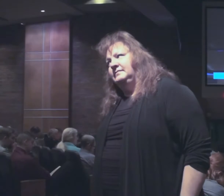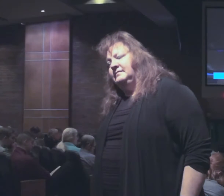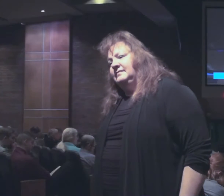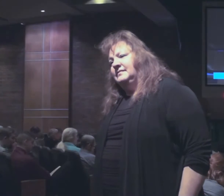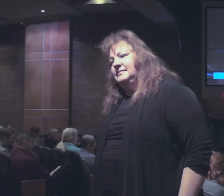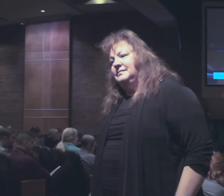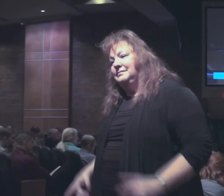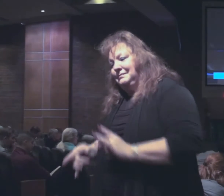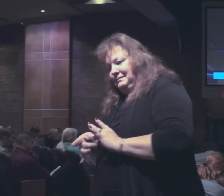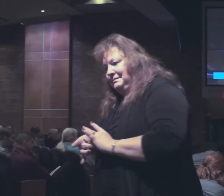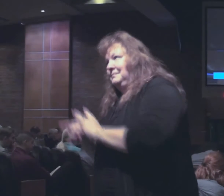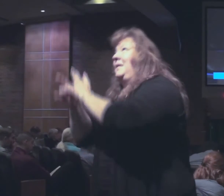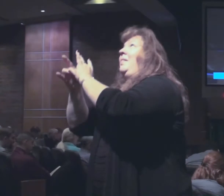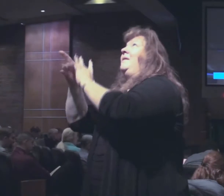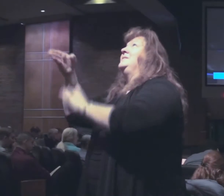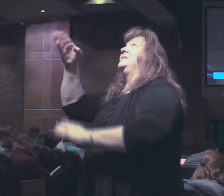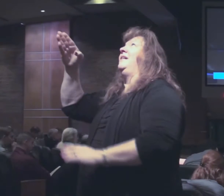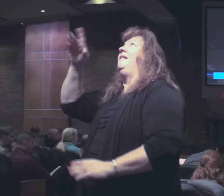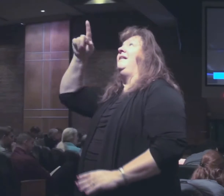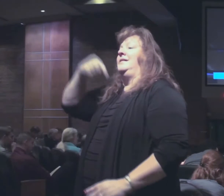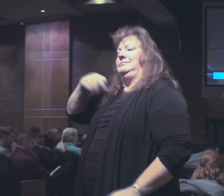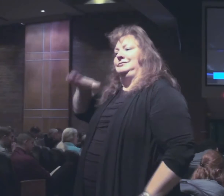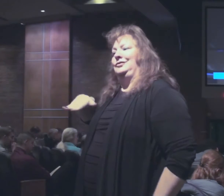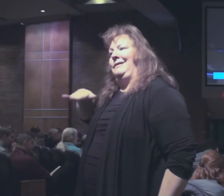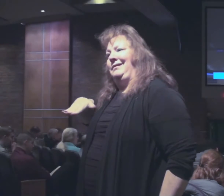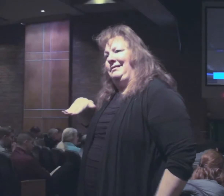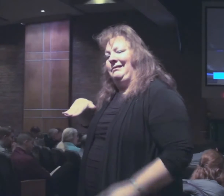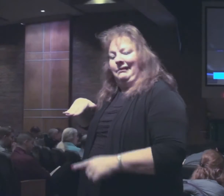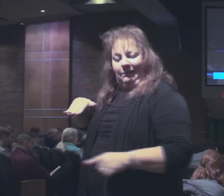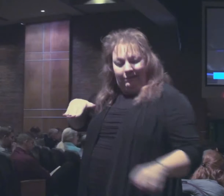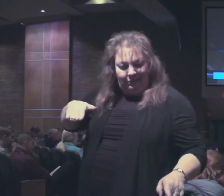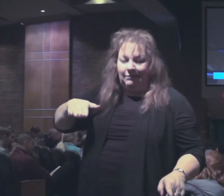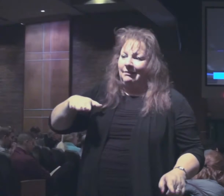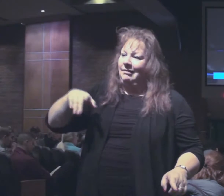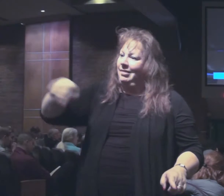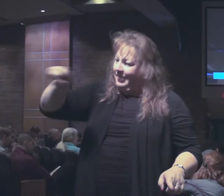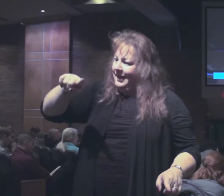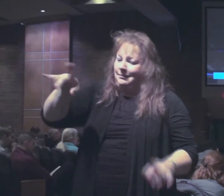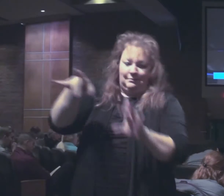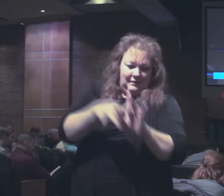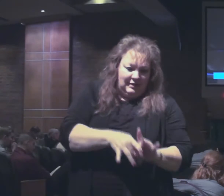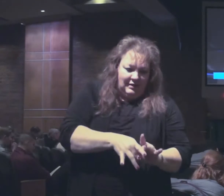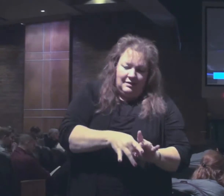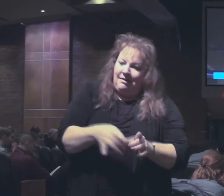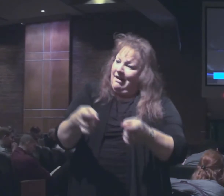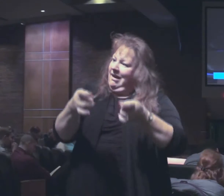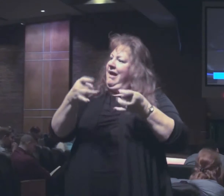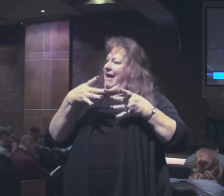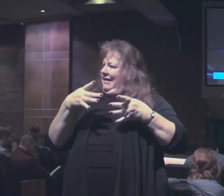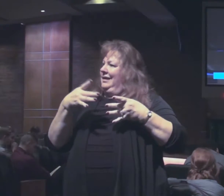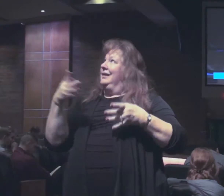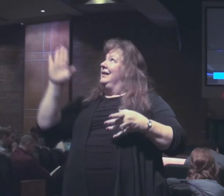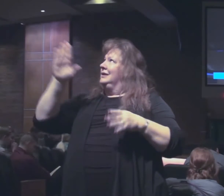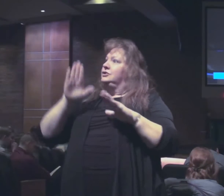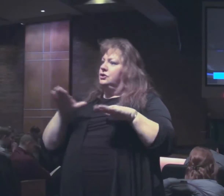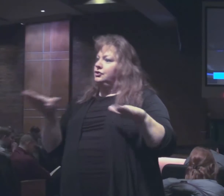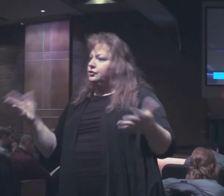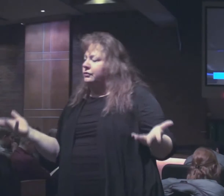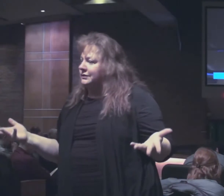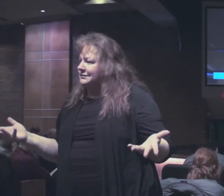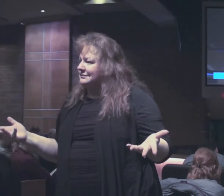is a child of God. And the children of the devil hate the children of God.